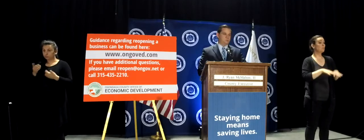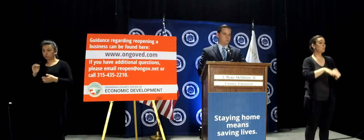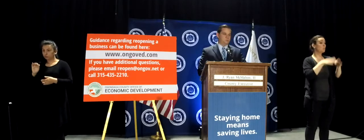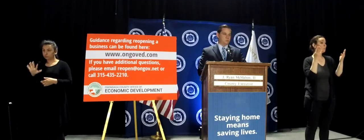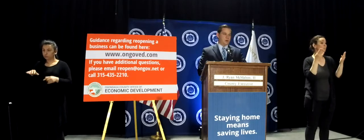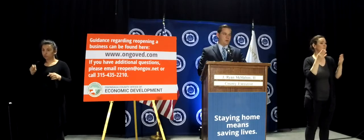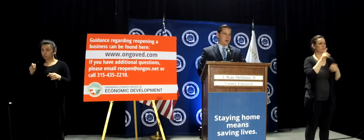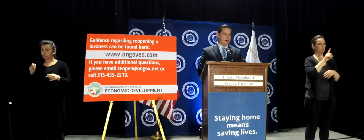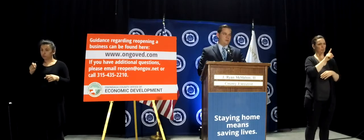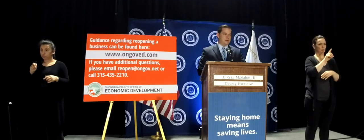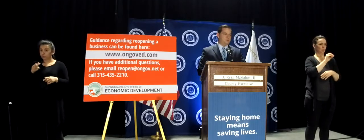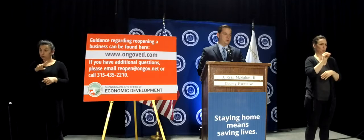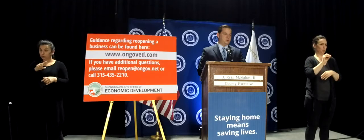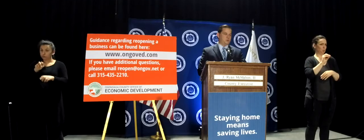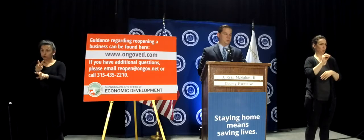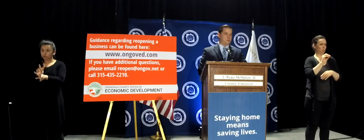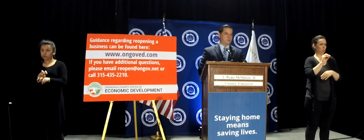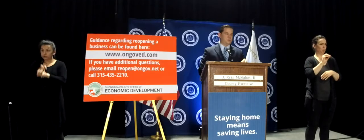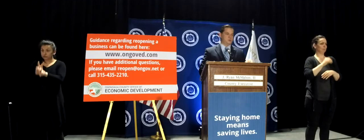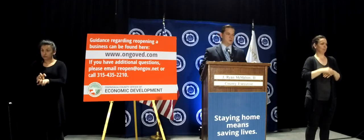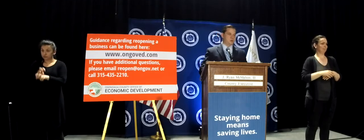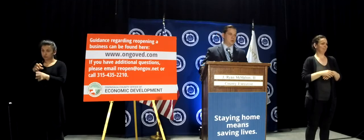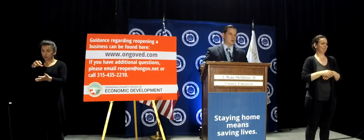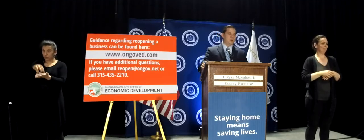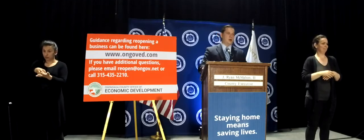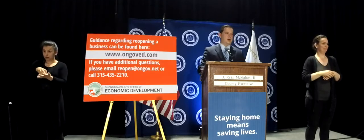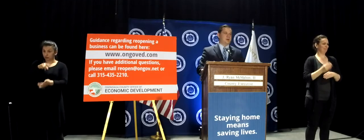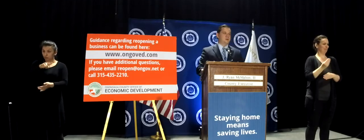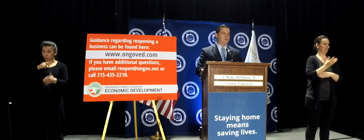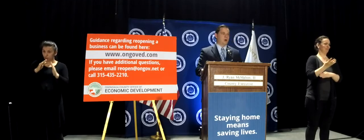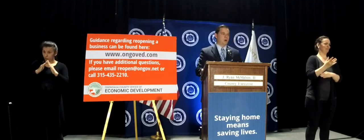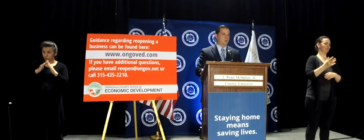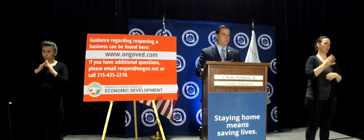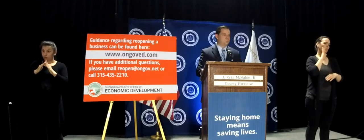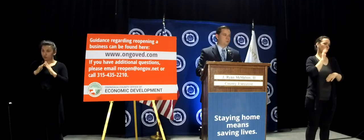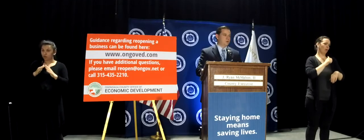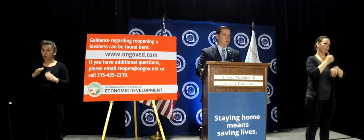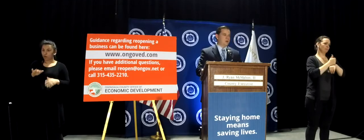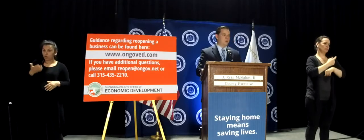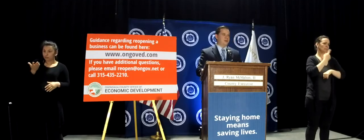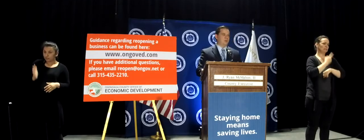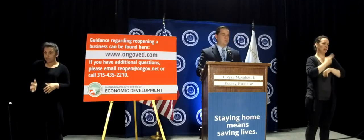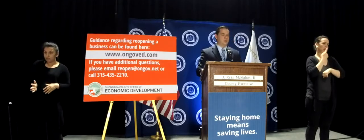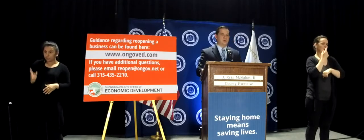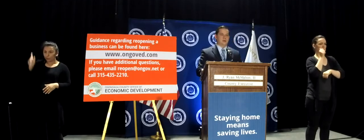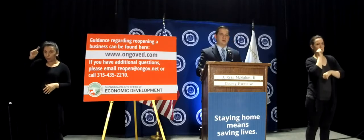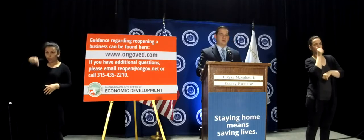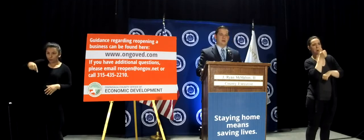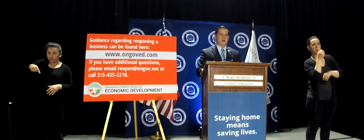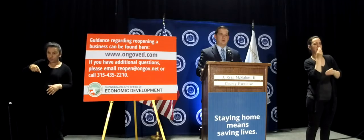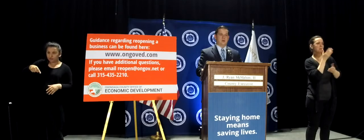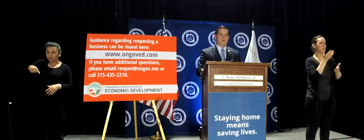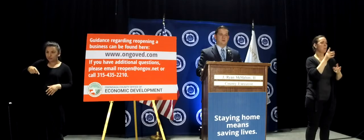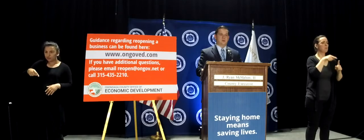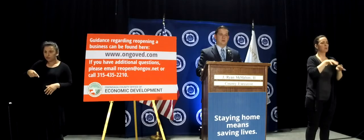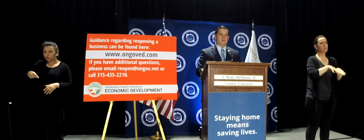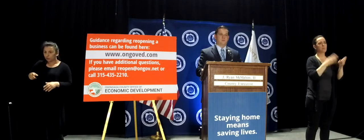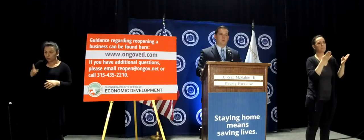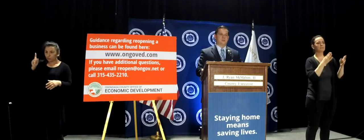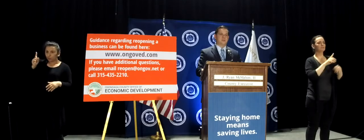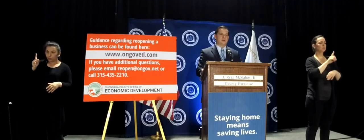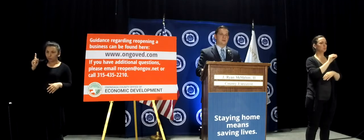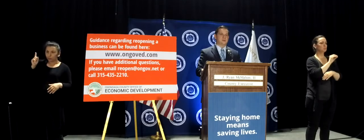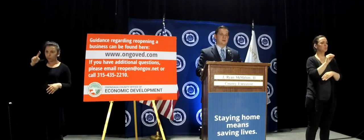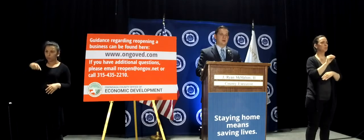zoo. I will have a date for you for the zoo tomorrow and what that will look like, and I will also